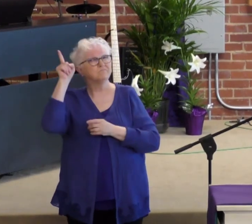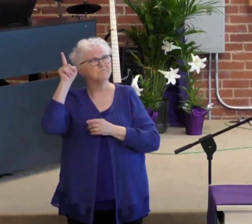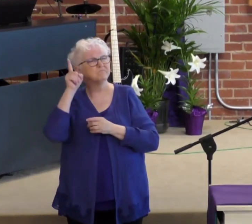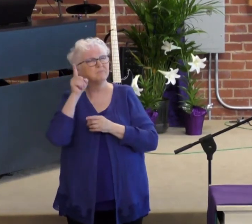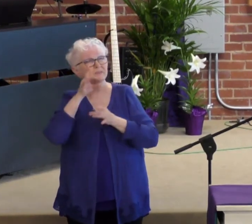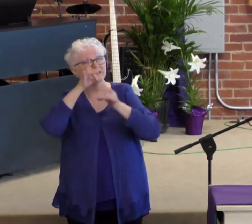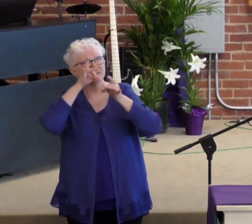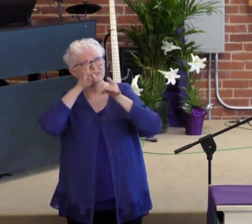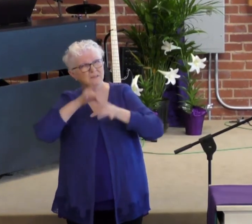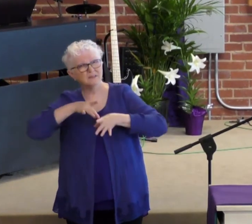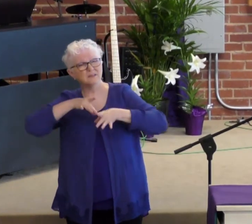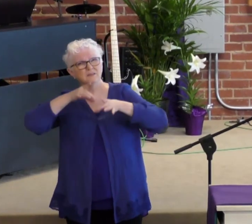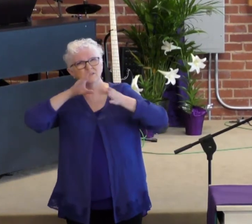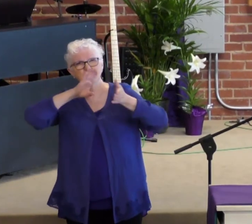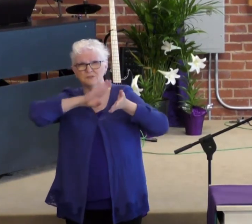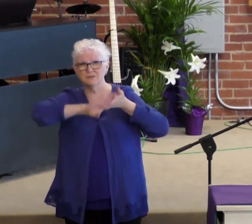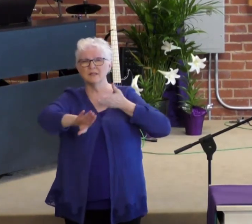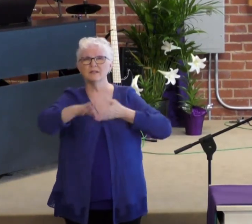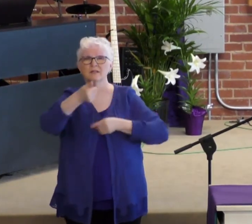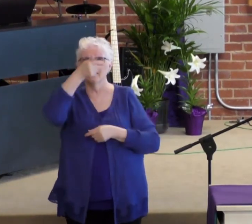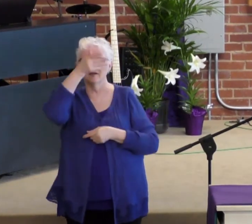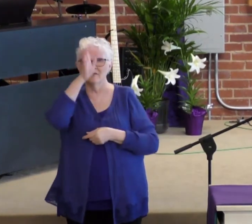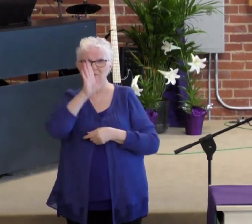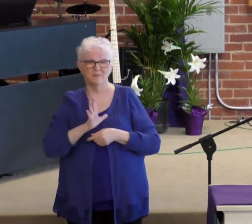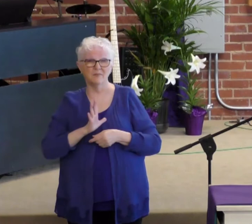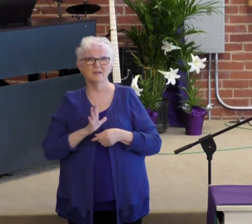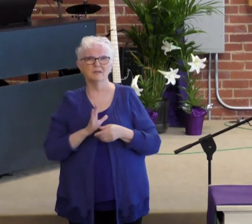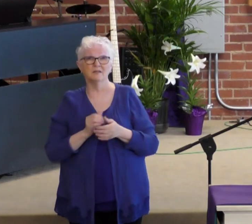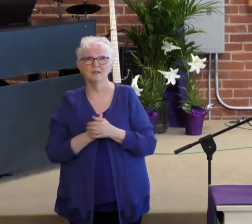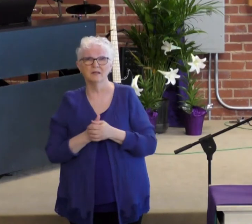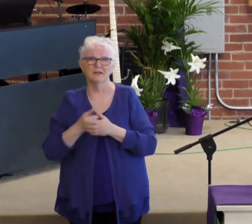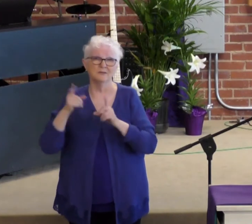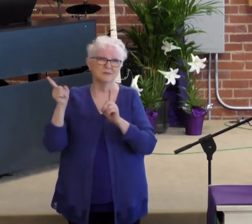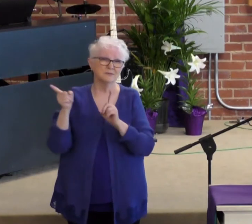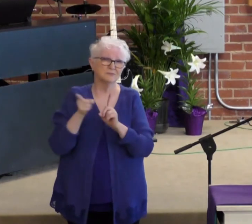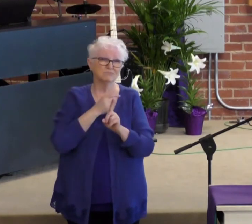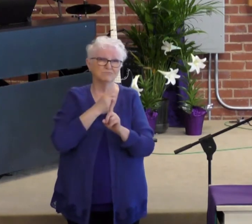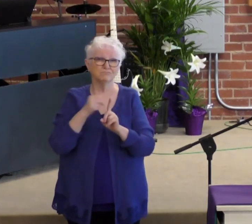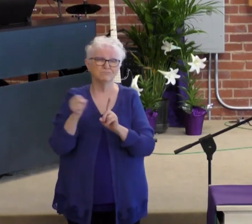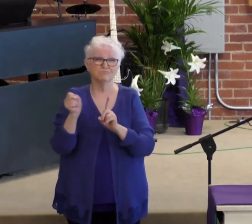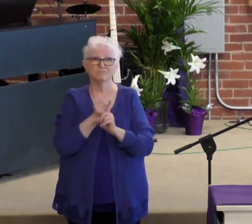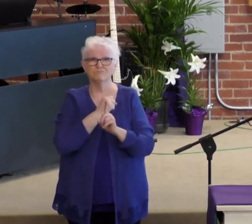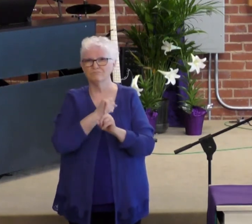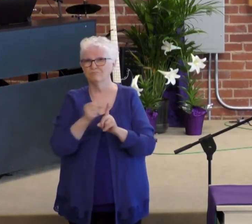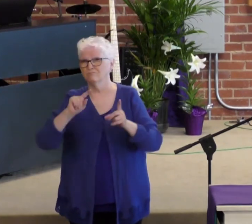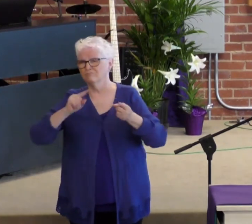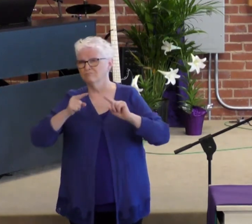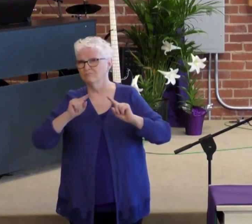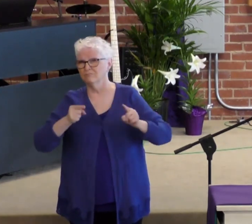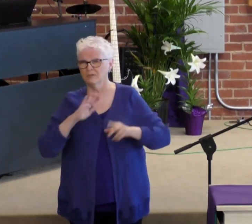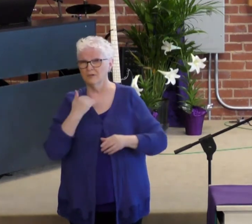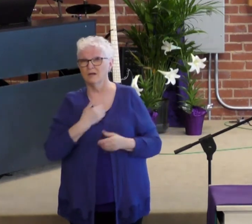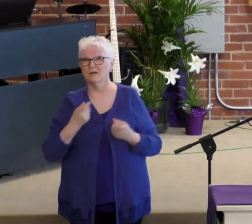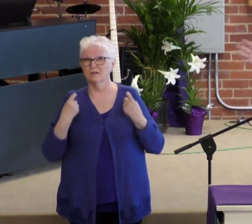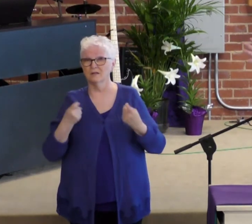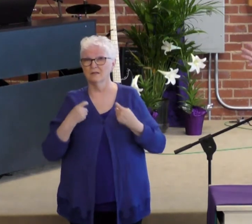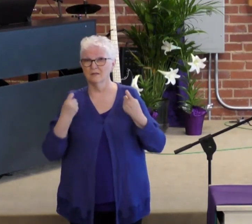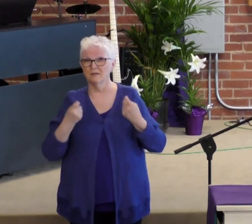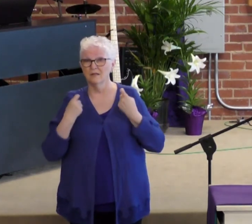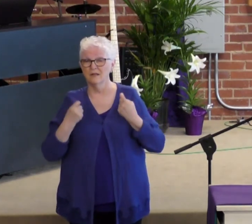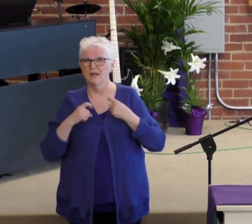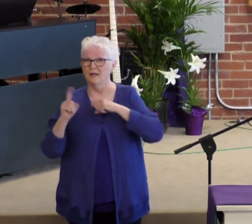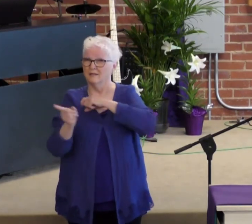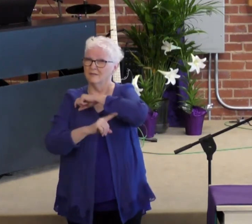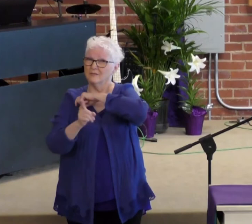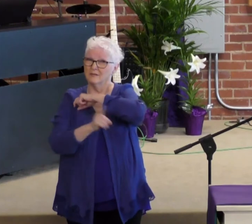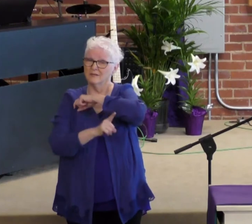his stripes we are healed. He was wounded for our transgressions. He was bruised for our iniquities. And the